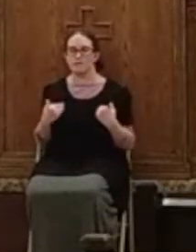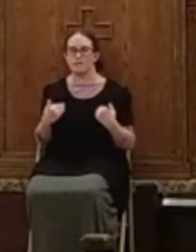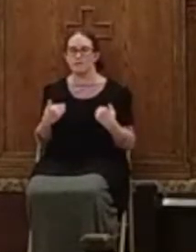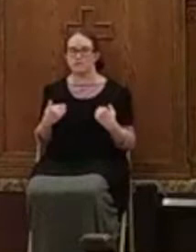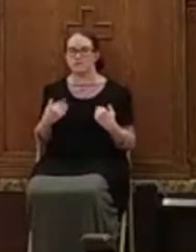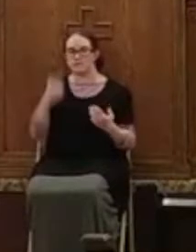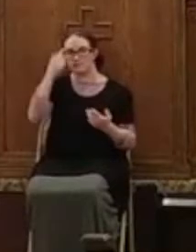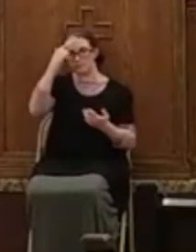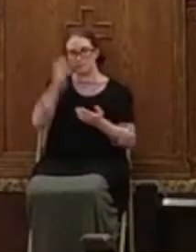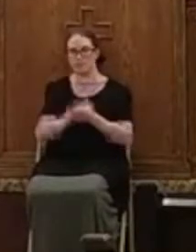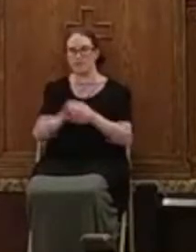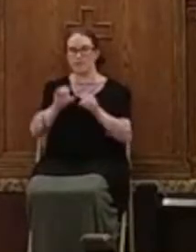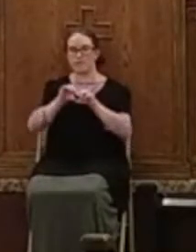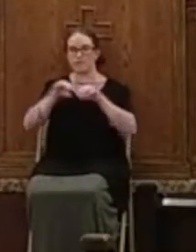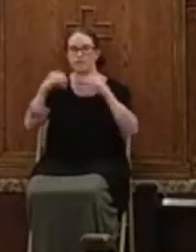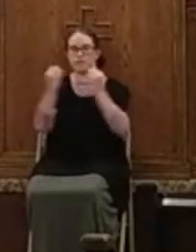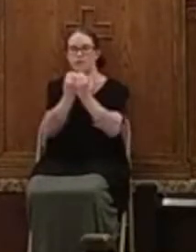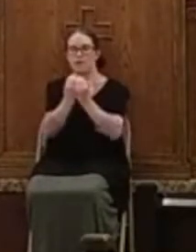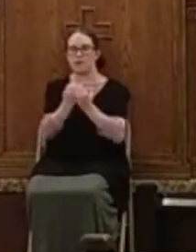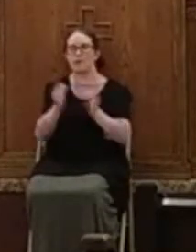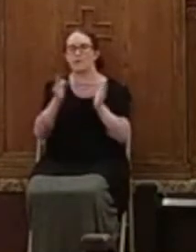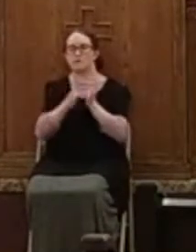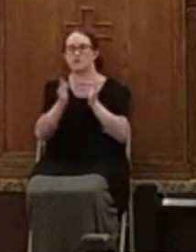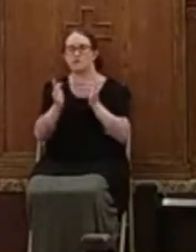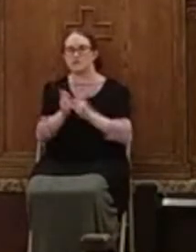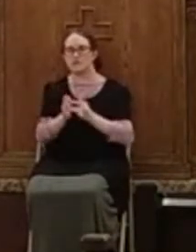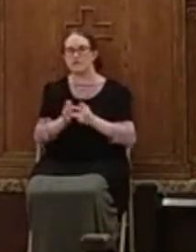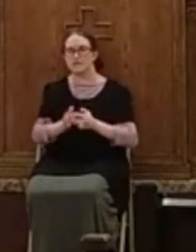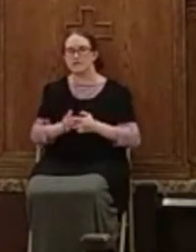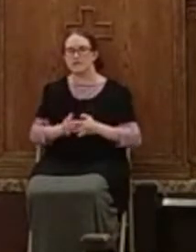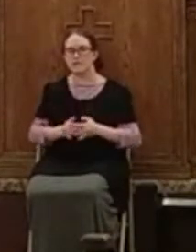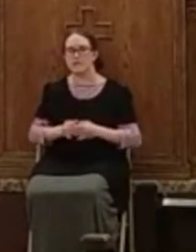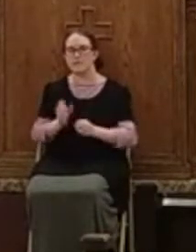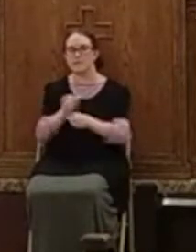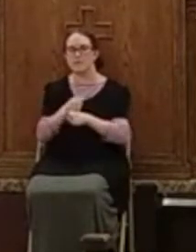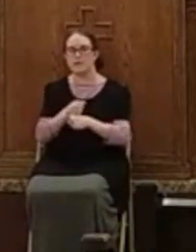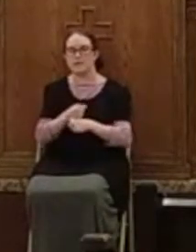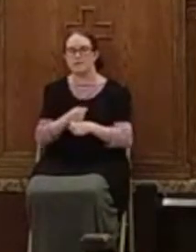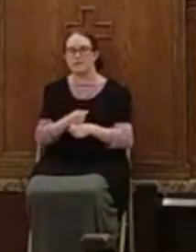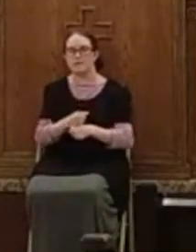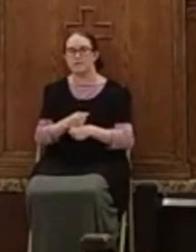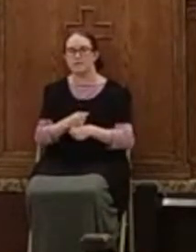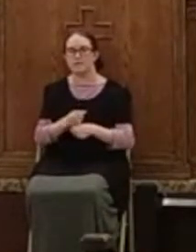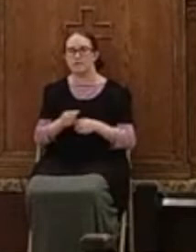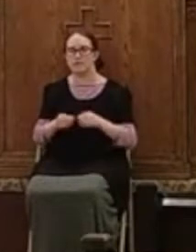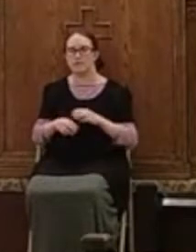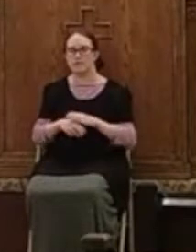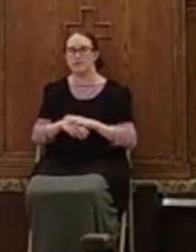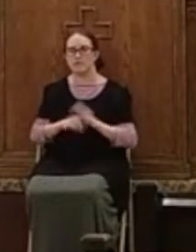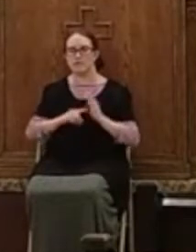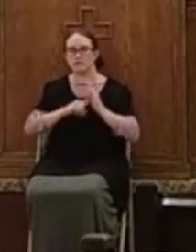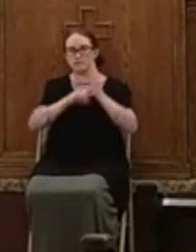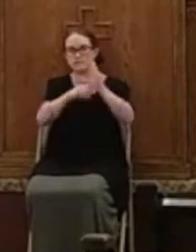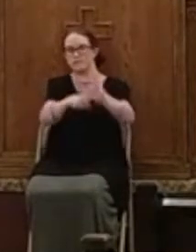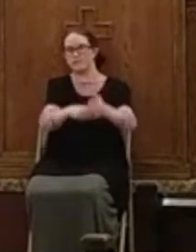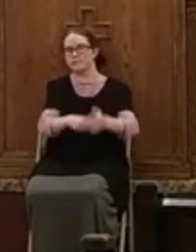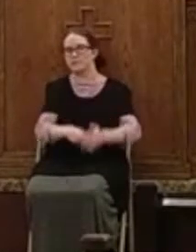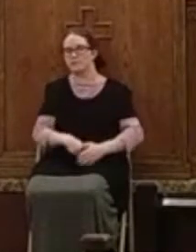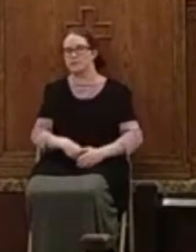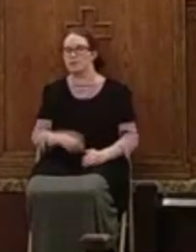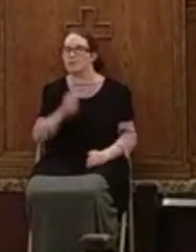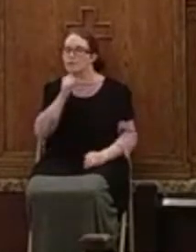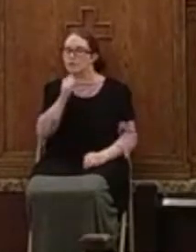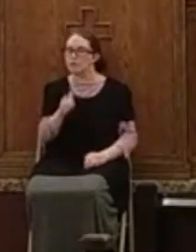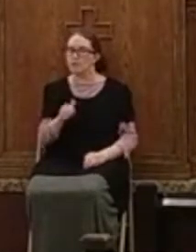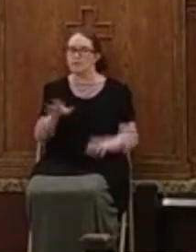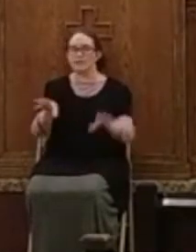religious crowd had with Jesus, was that he made himself out to be what they could